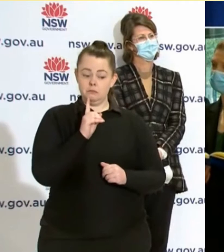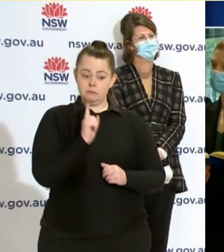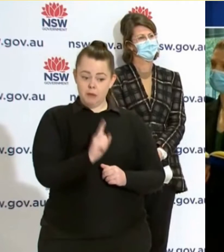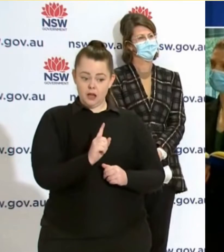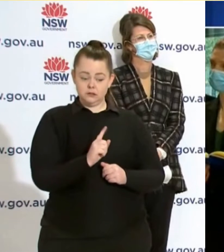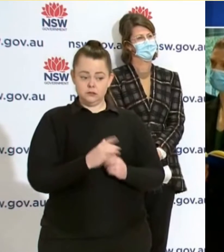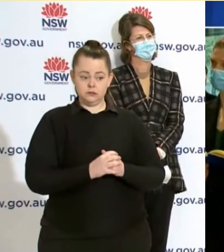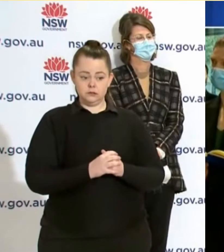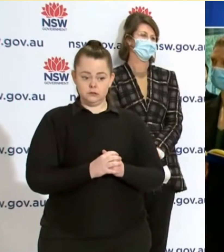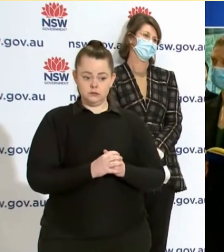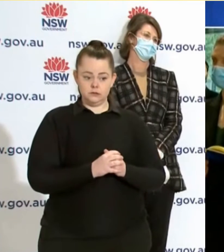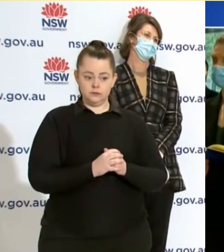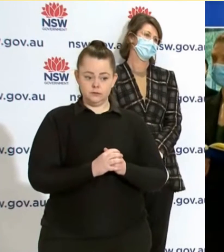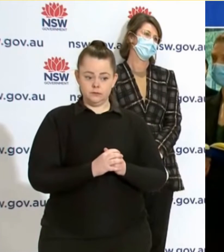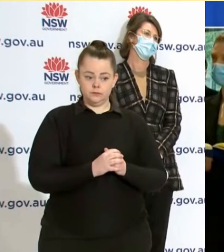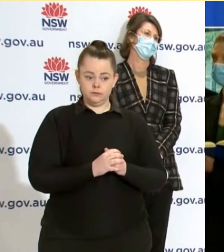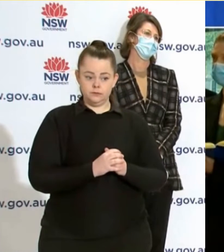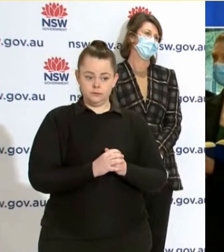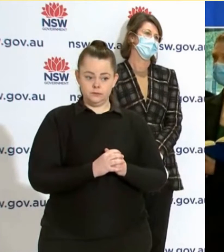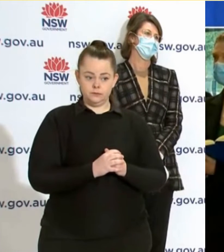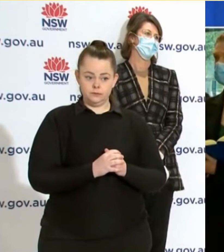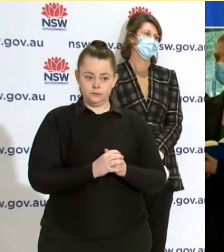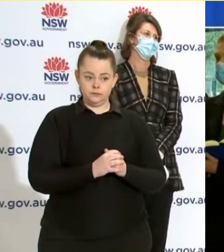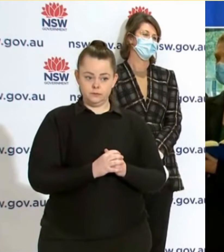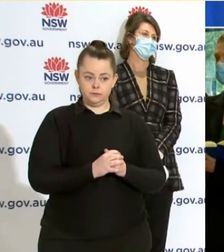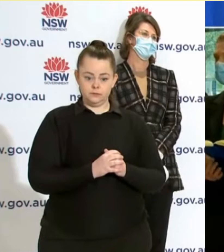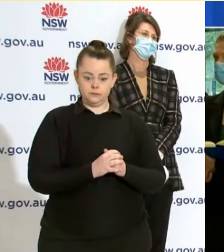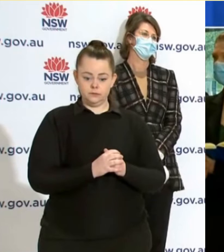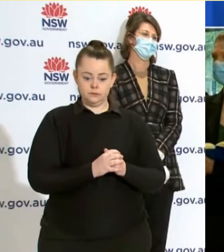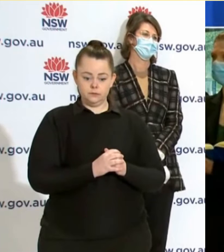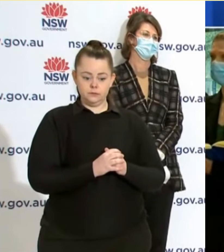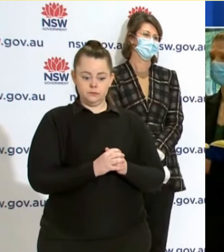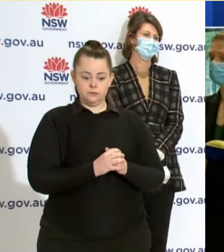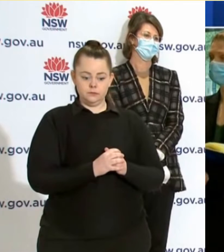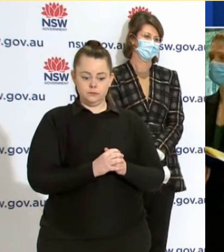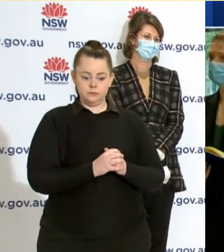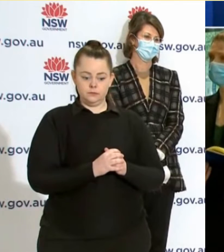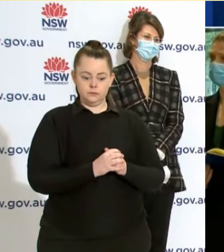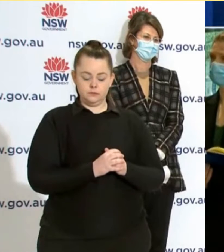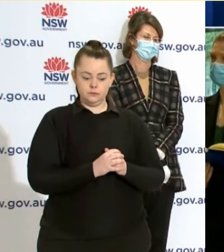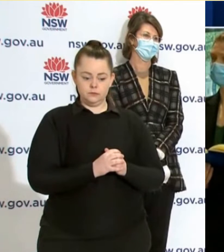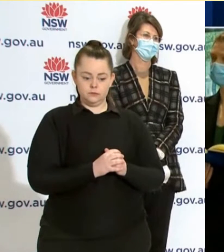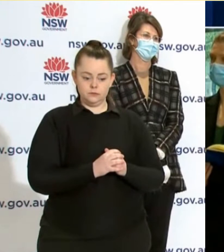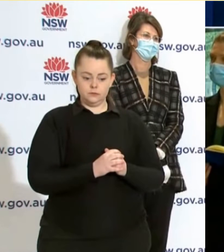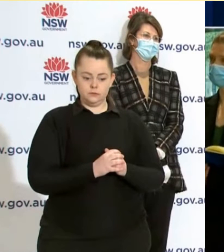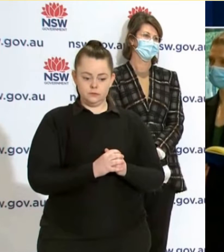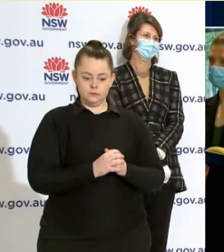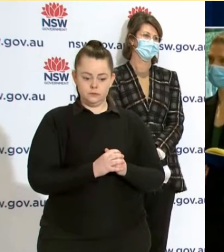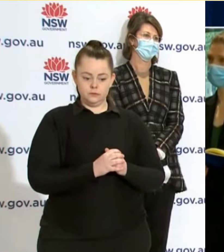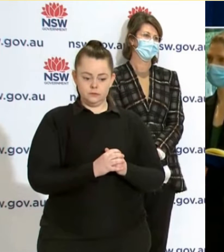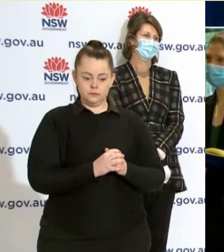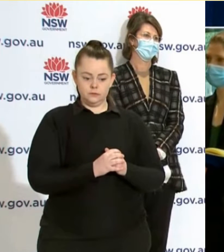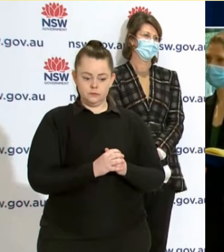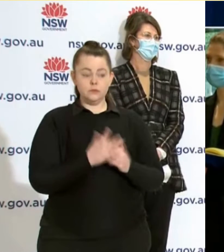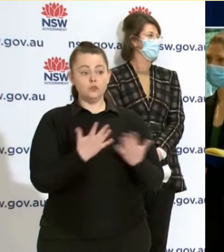that people in the 12 hotspot areas will get one extra freedom along with everyone else in Greater Sydney? And if not, are we still all in this